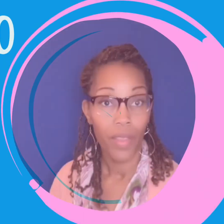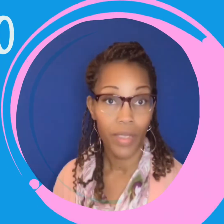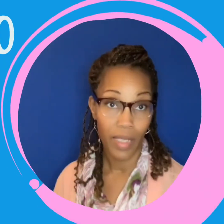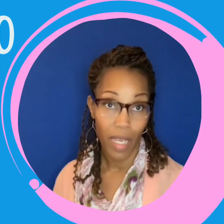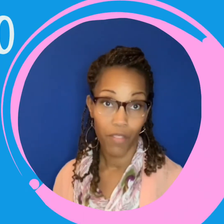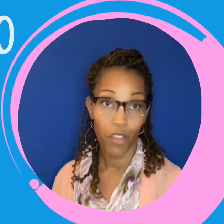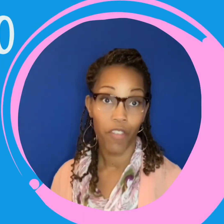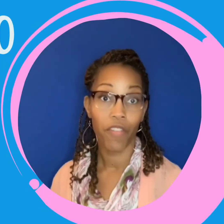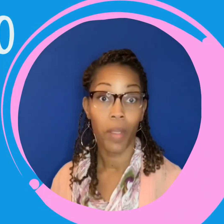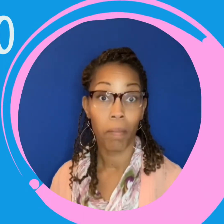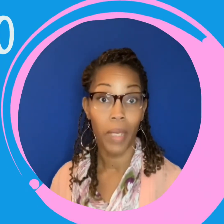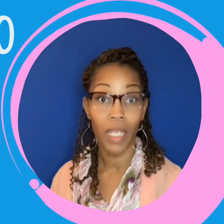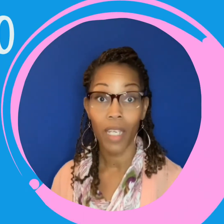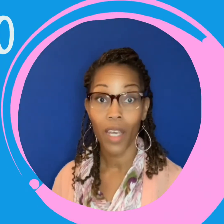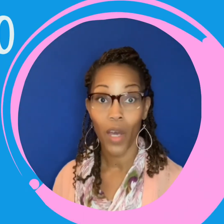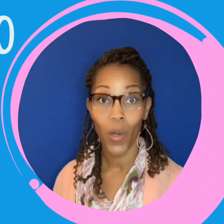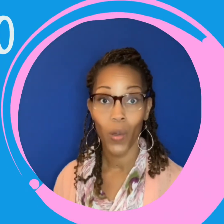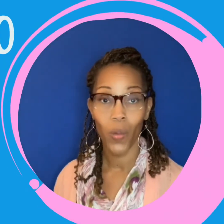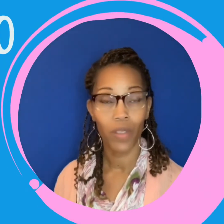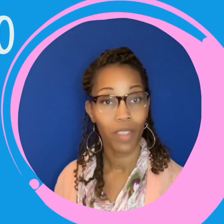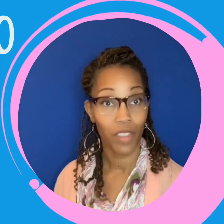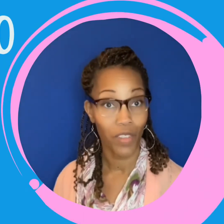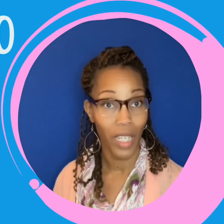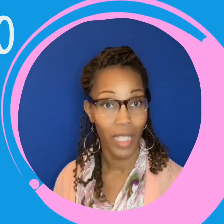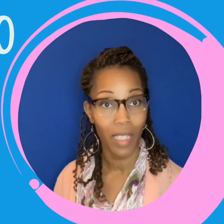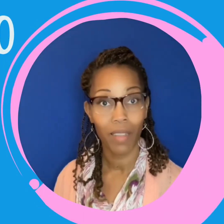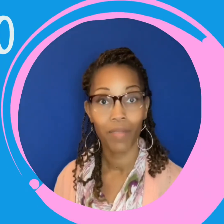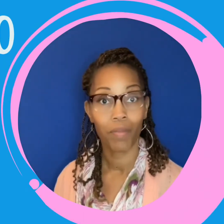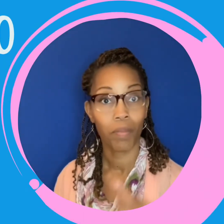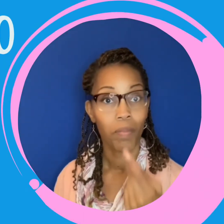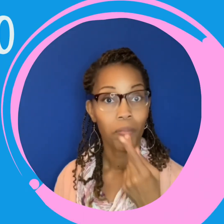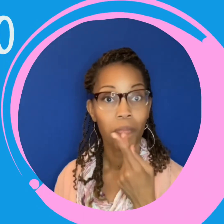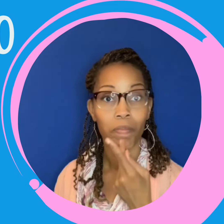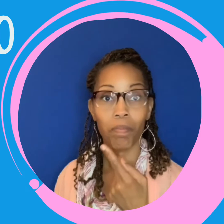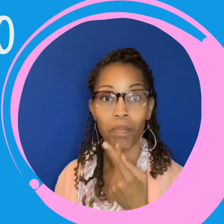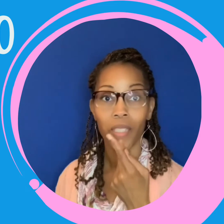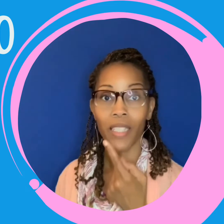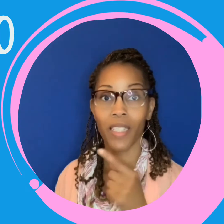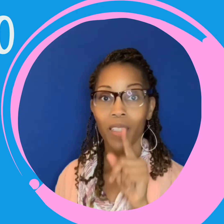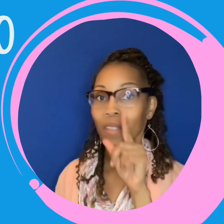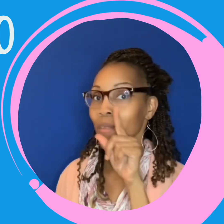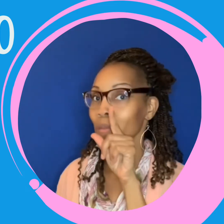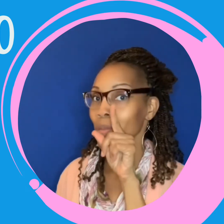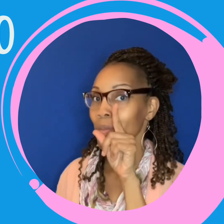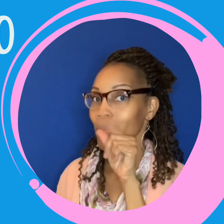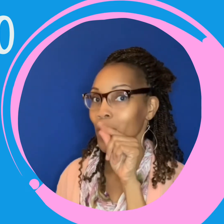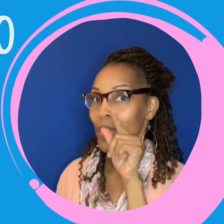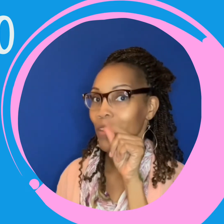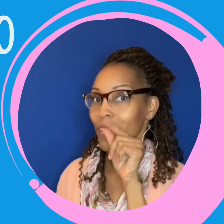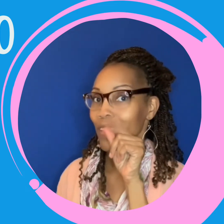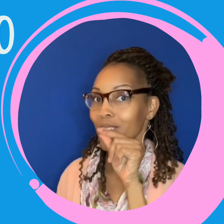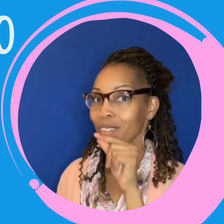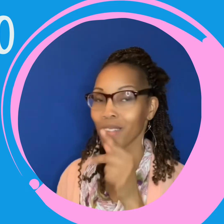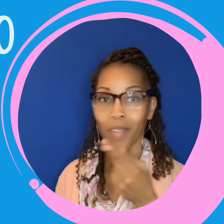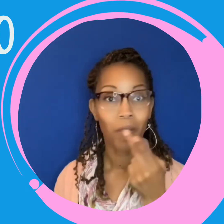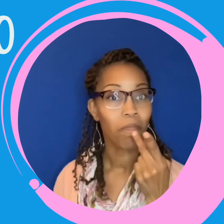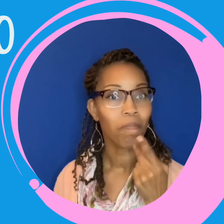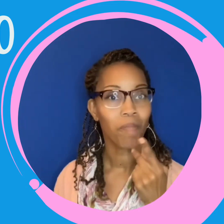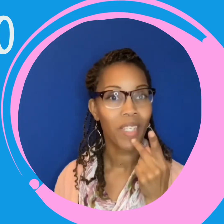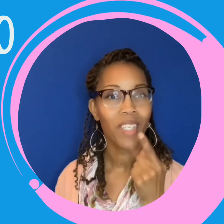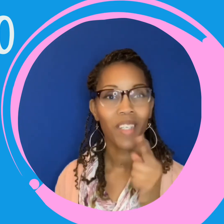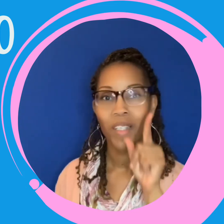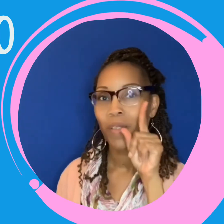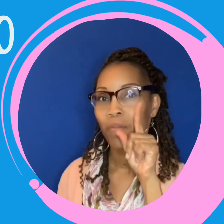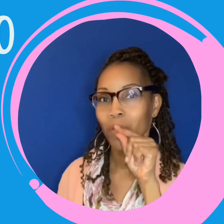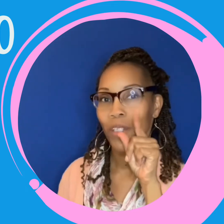The sign for flamingo. You ready? Pink bird.